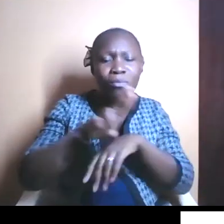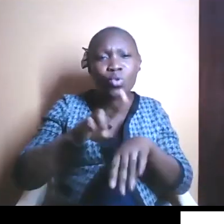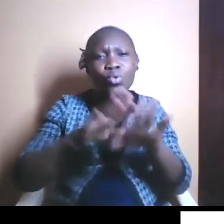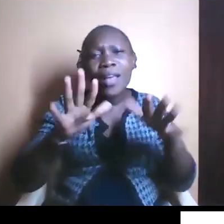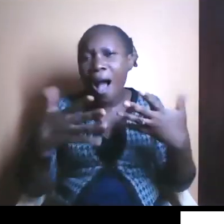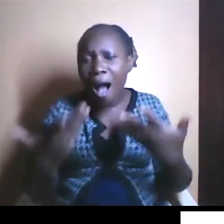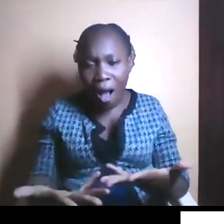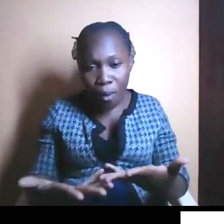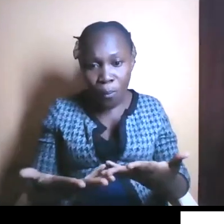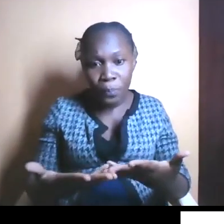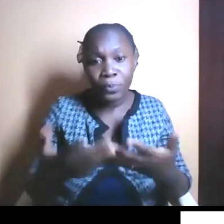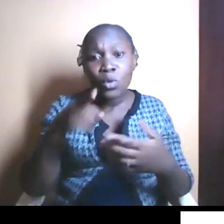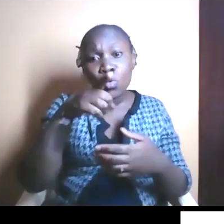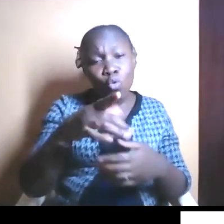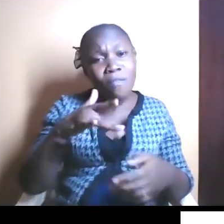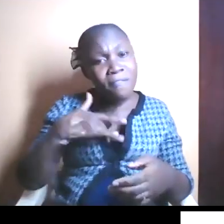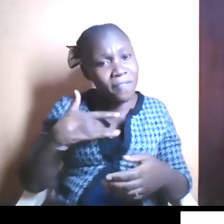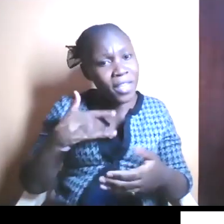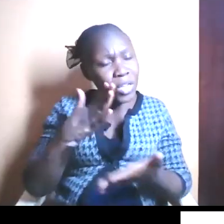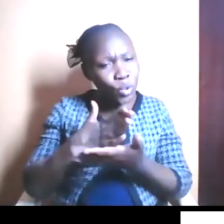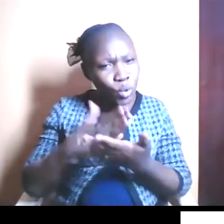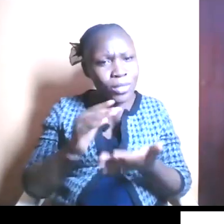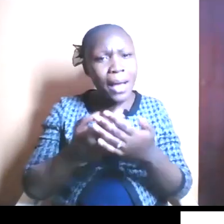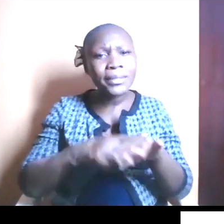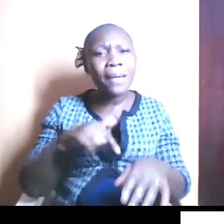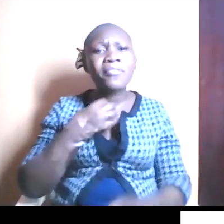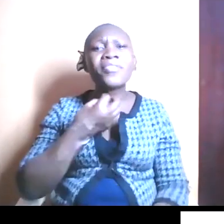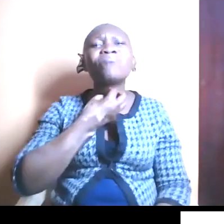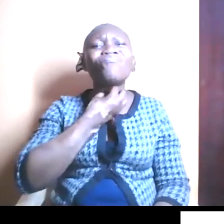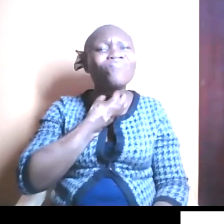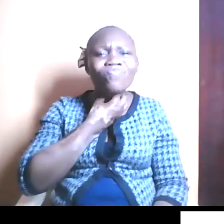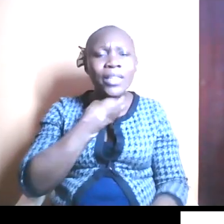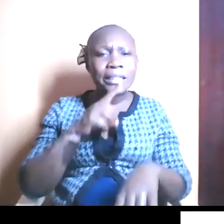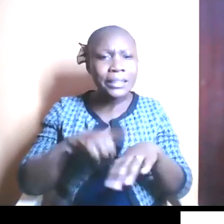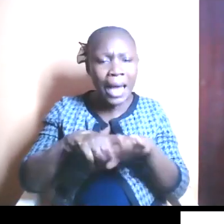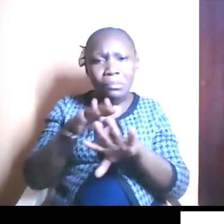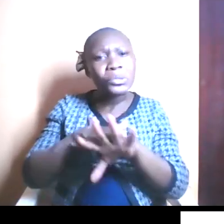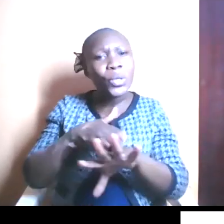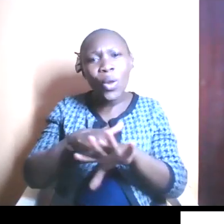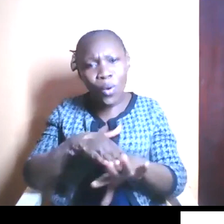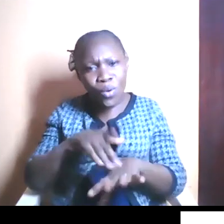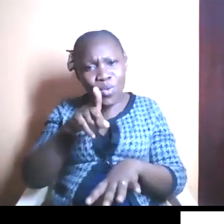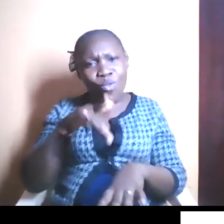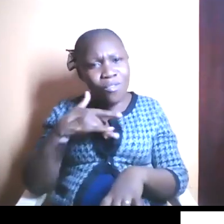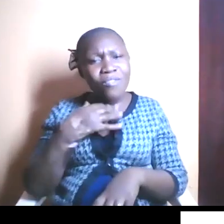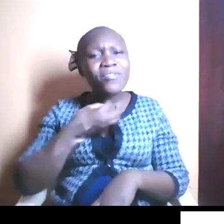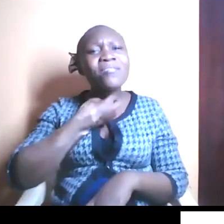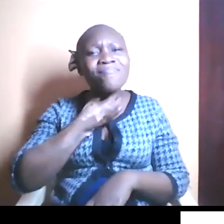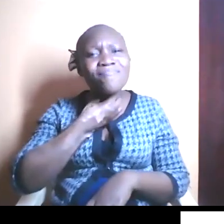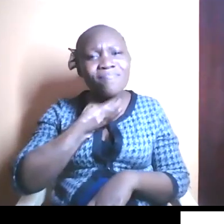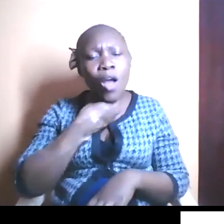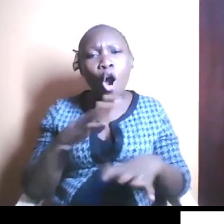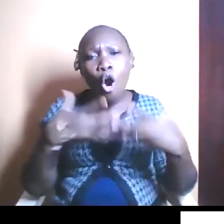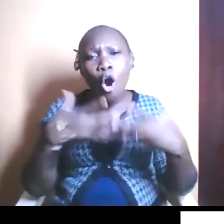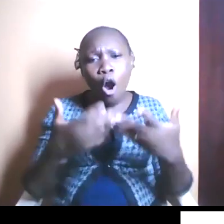So do you ever feel guilty when you slow down? If you have to do less work than the workload that is assigned, do